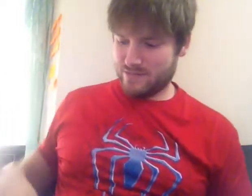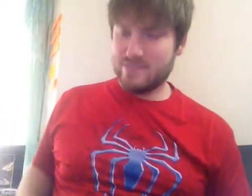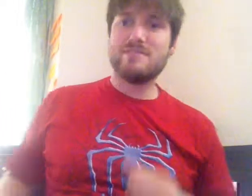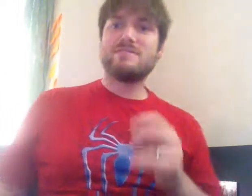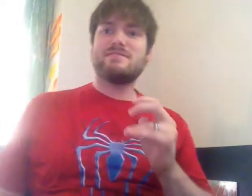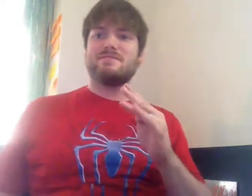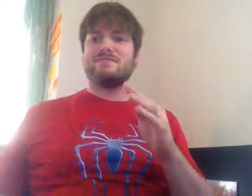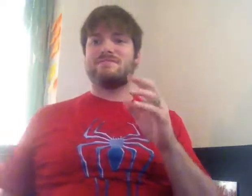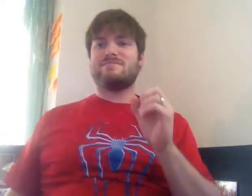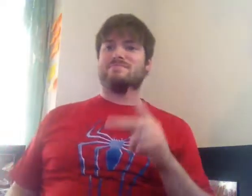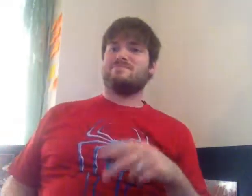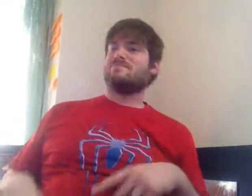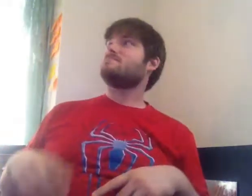Yeah.